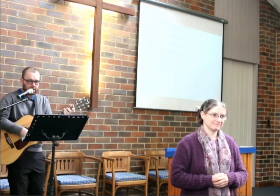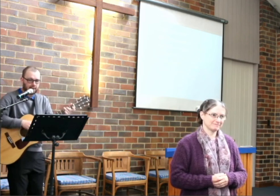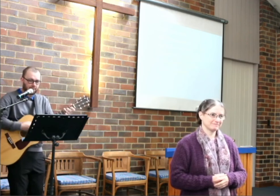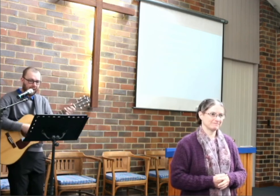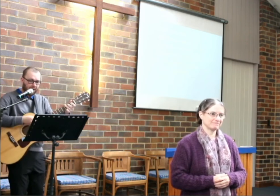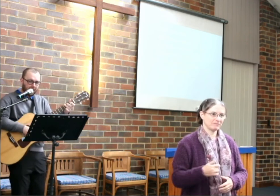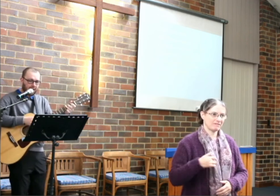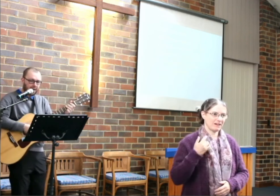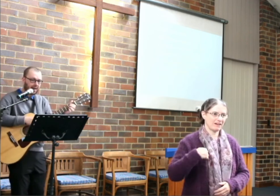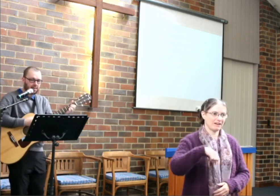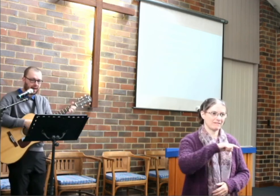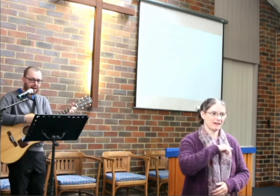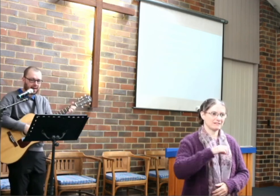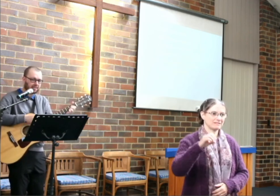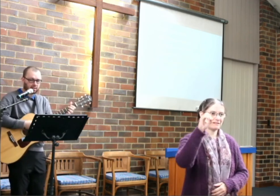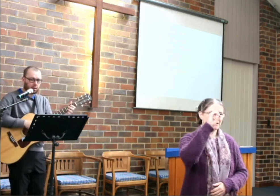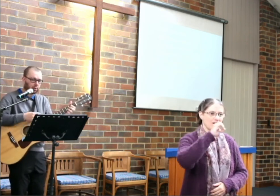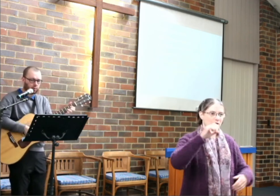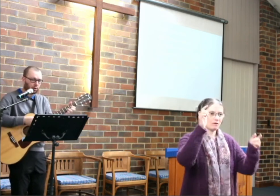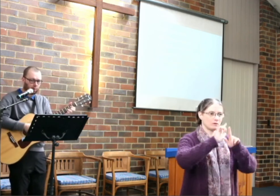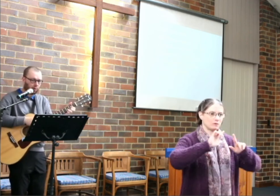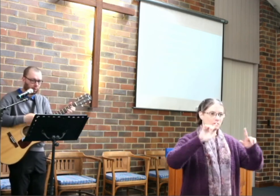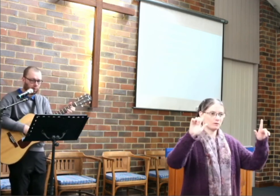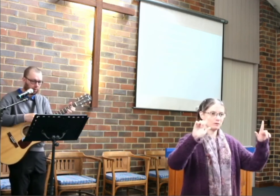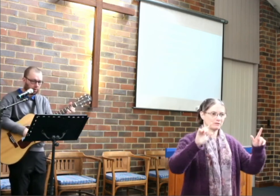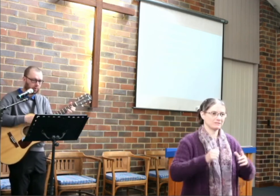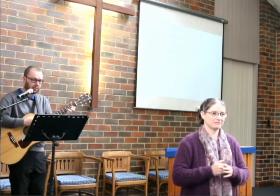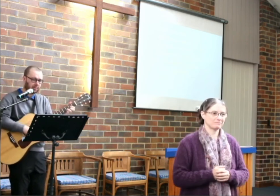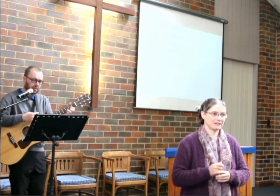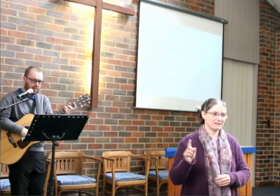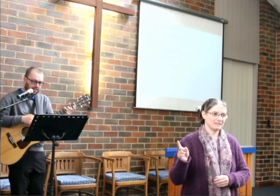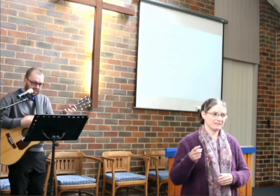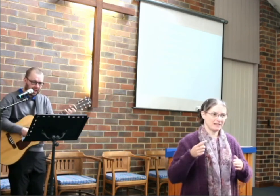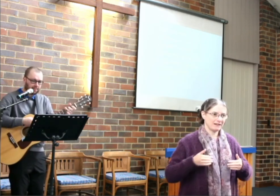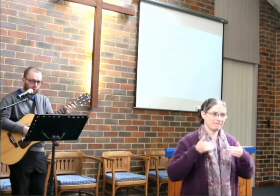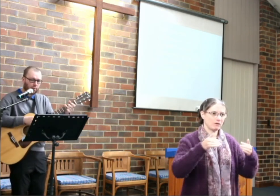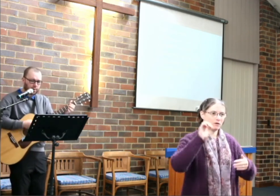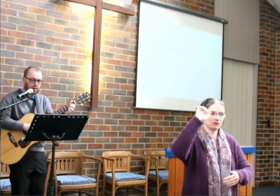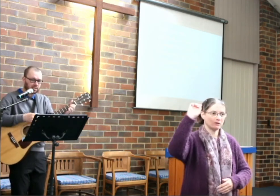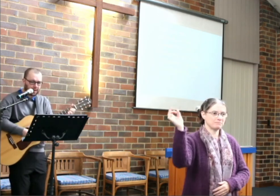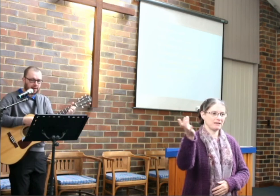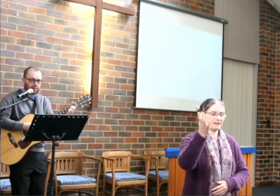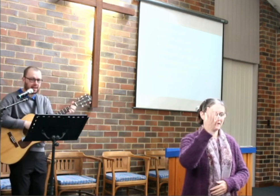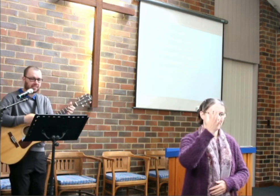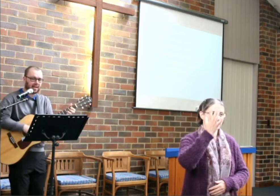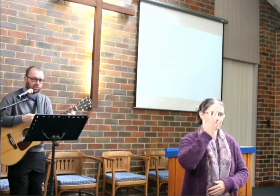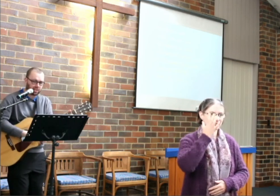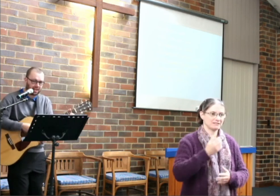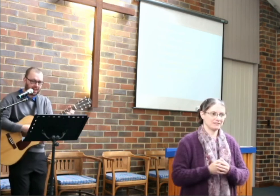come. Revive us, O Lord. Send forth your